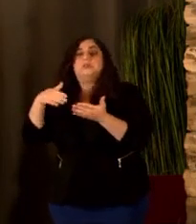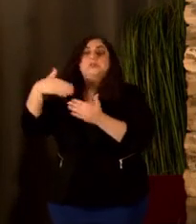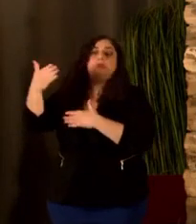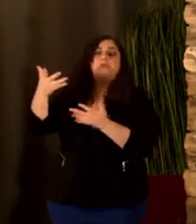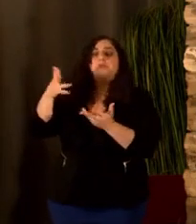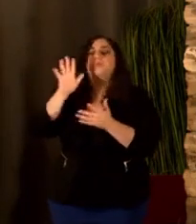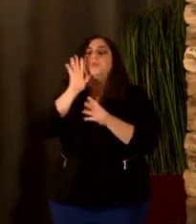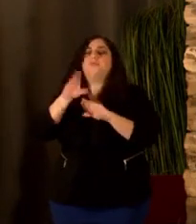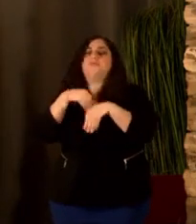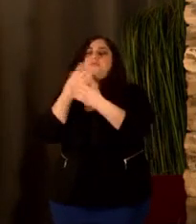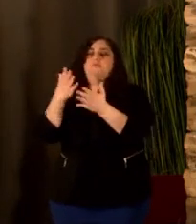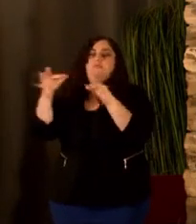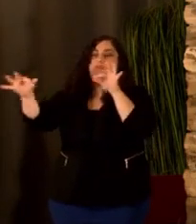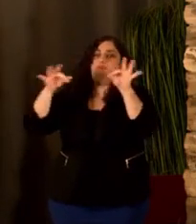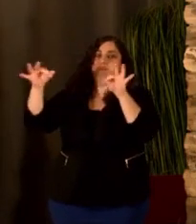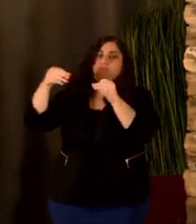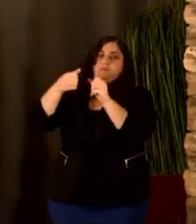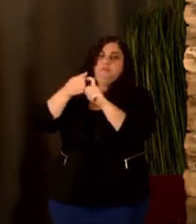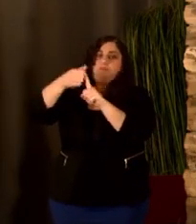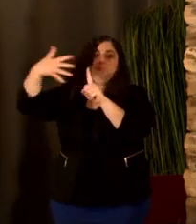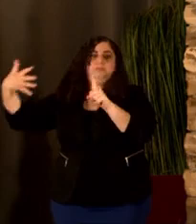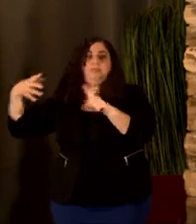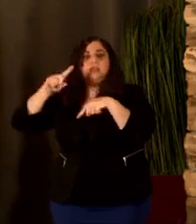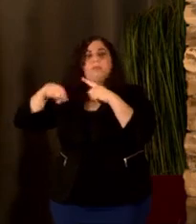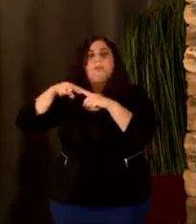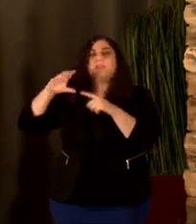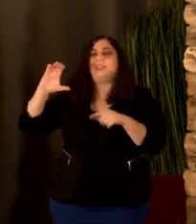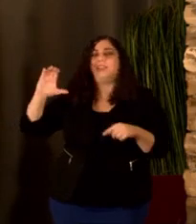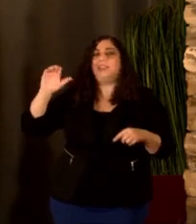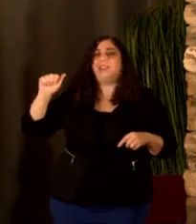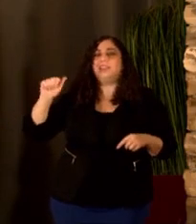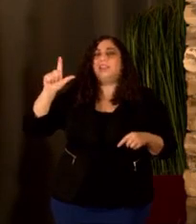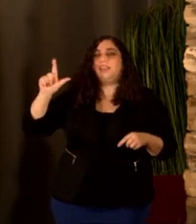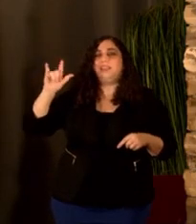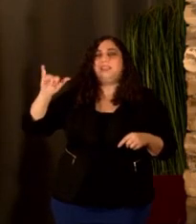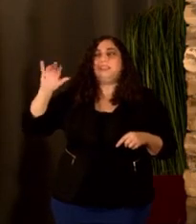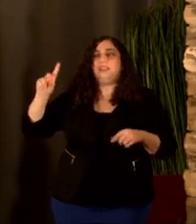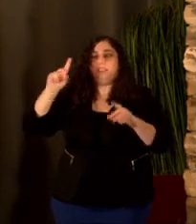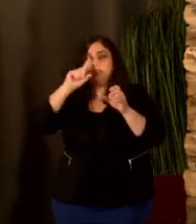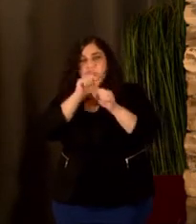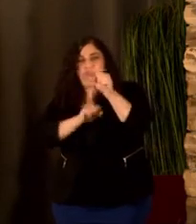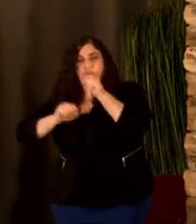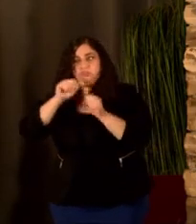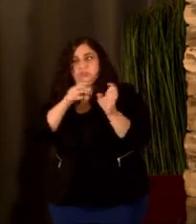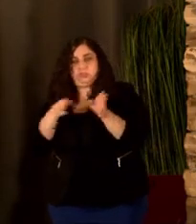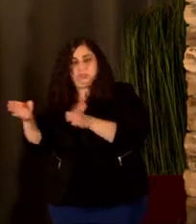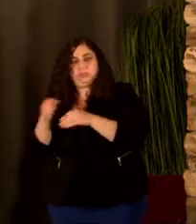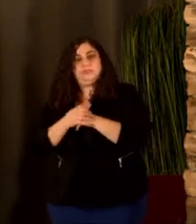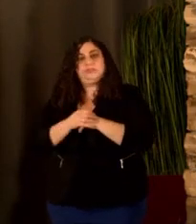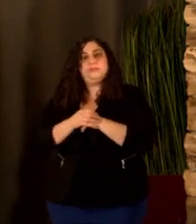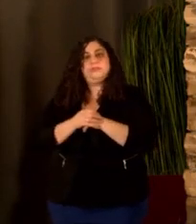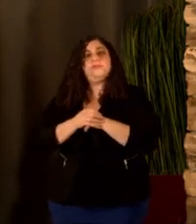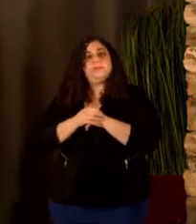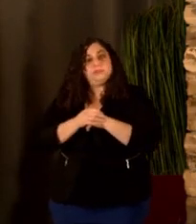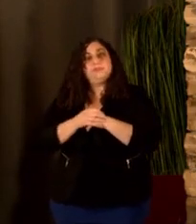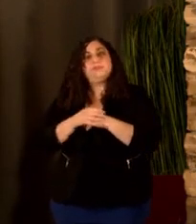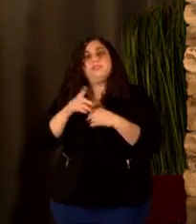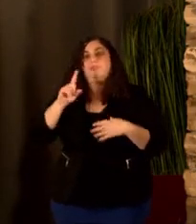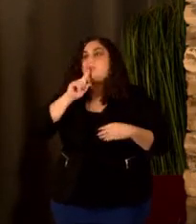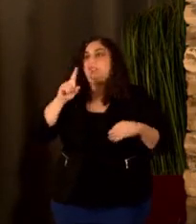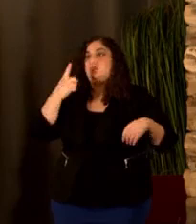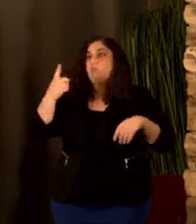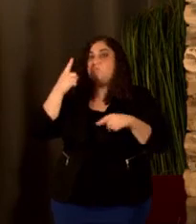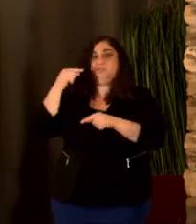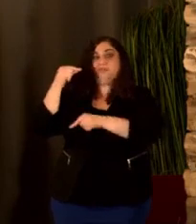update on our CalAIM strategy and our, once we refer to it, once in a generation,